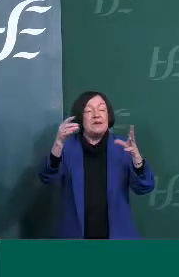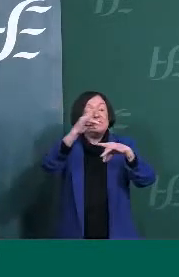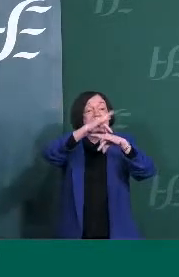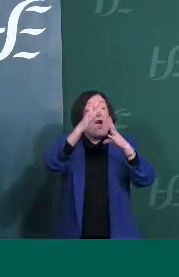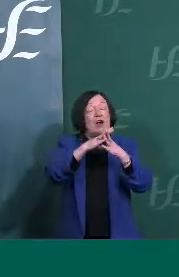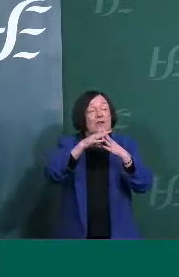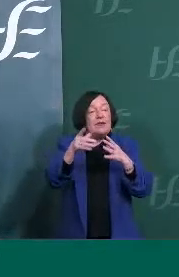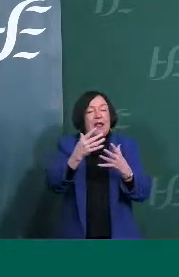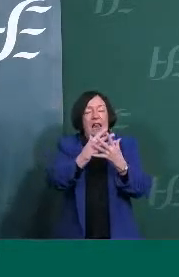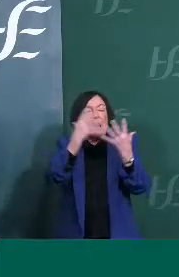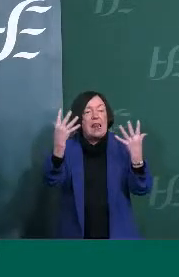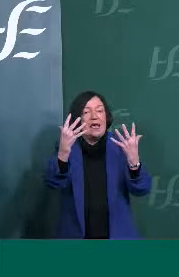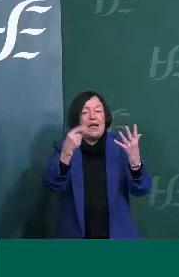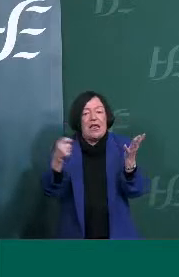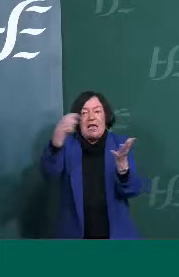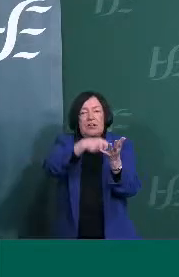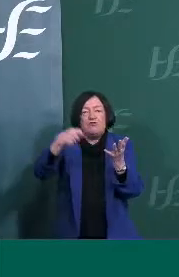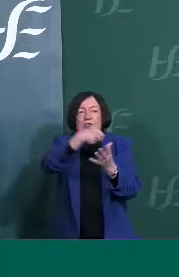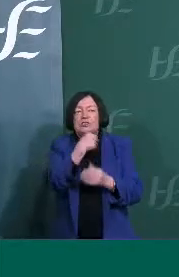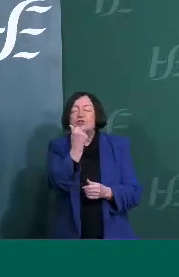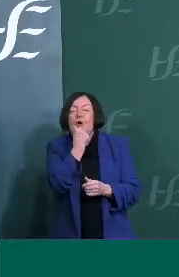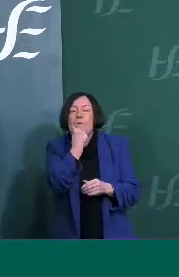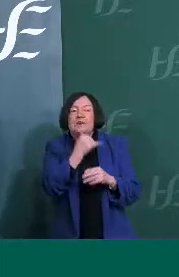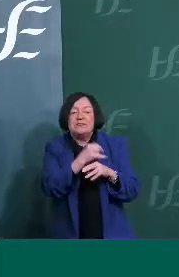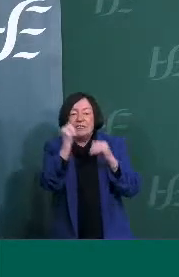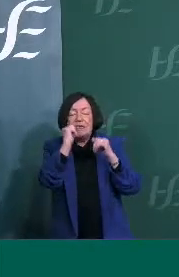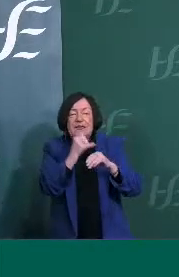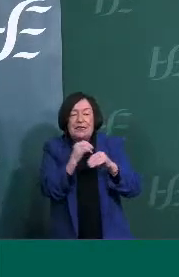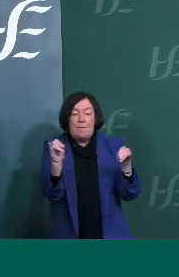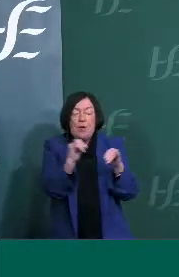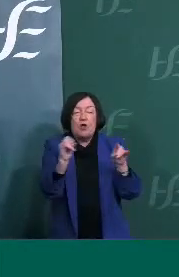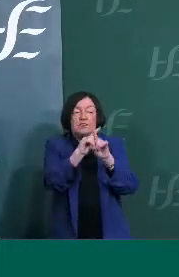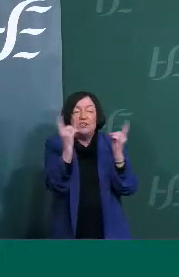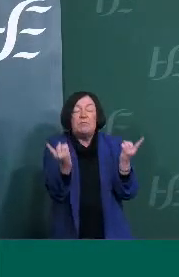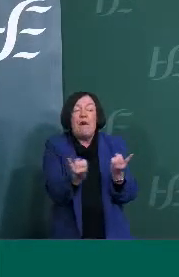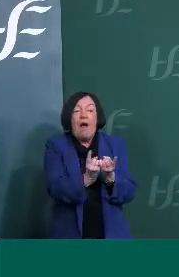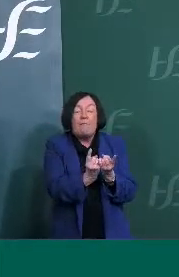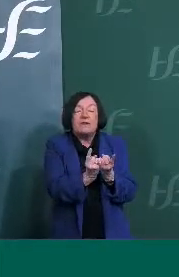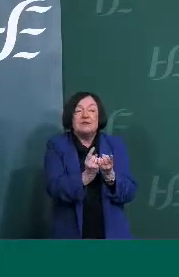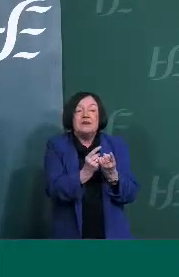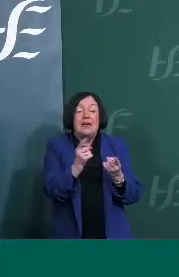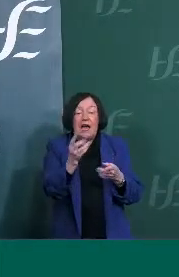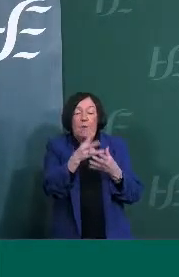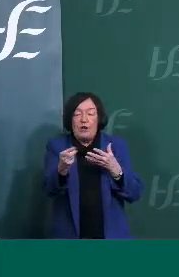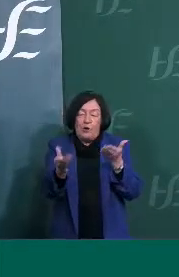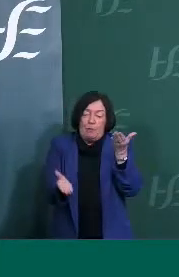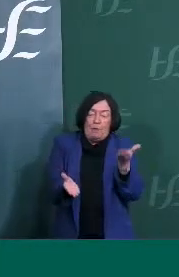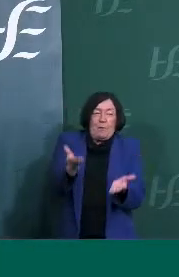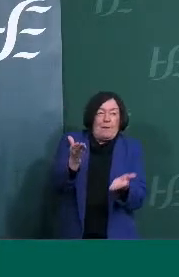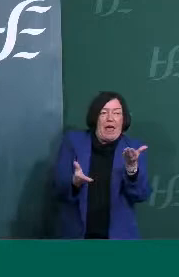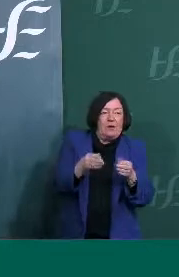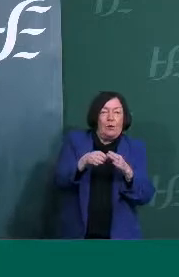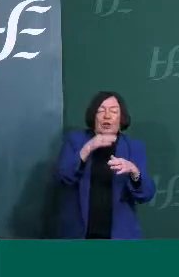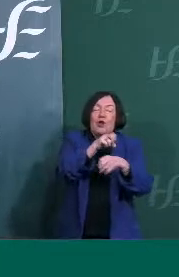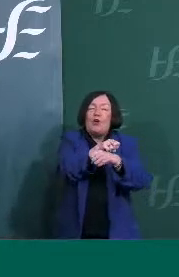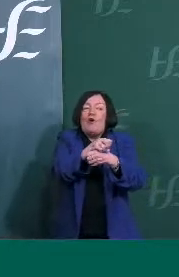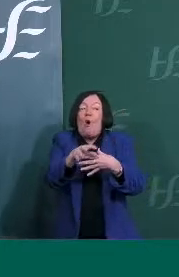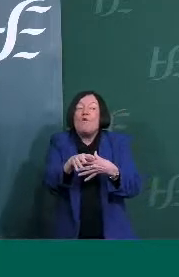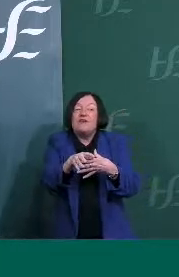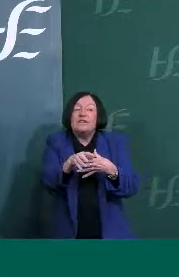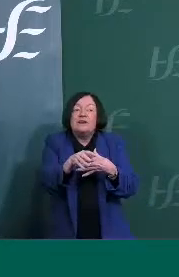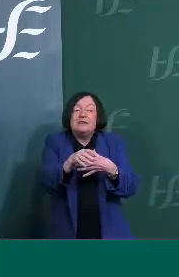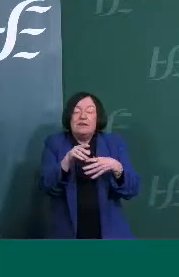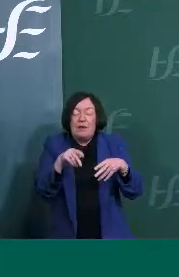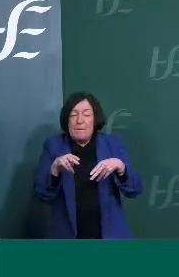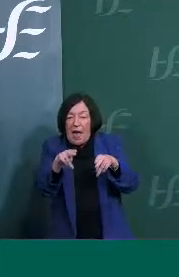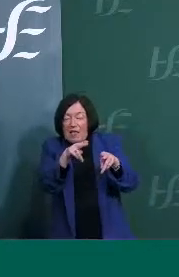sites, significantly increased levels of attendance in our emergency departments. And obviously when you're balancing that then with the COVID